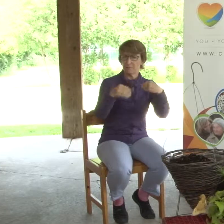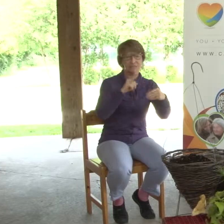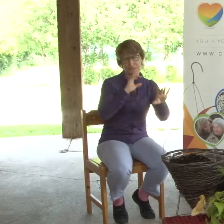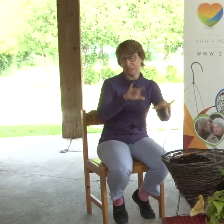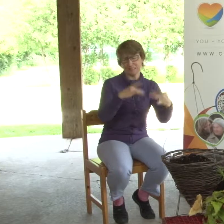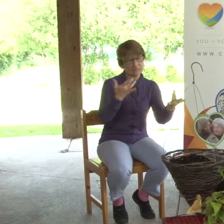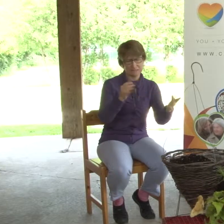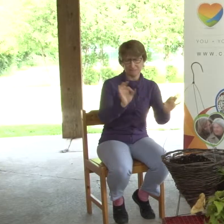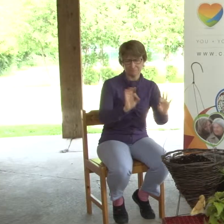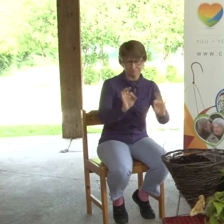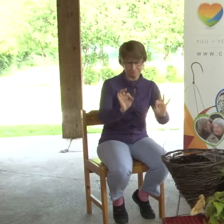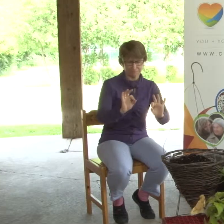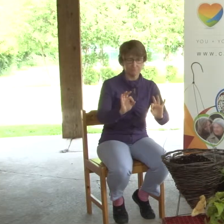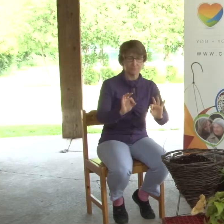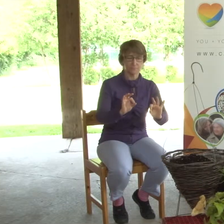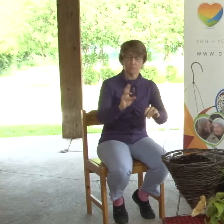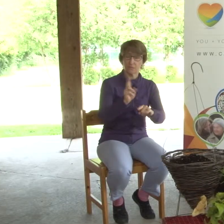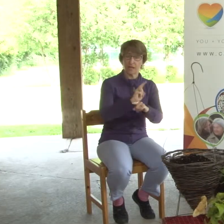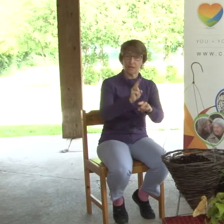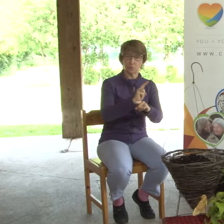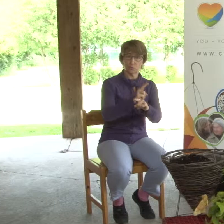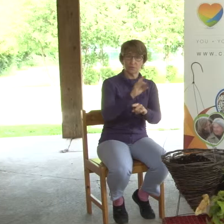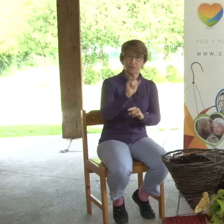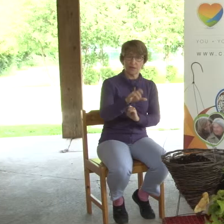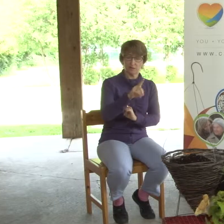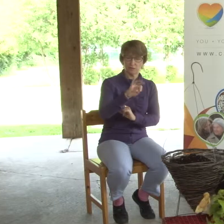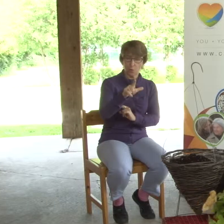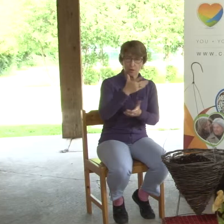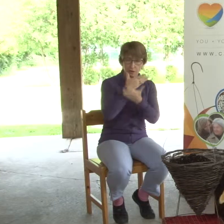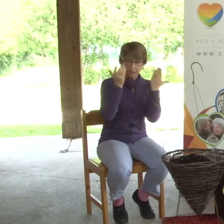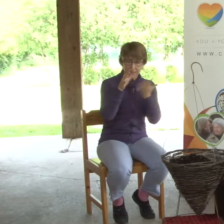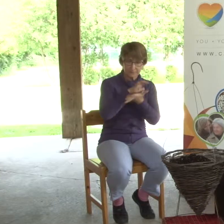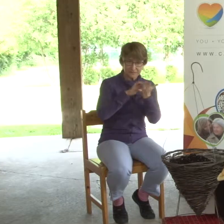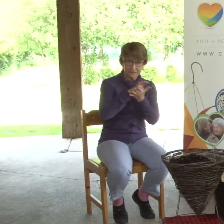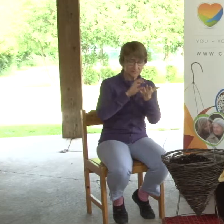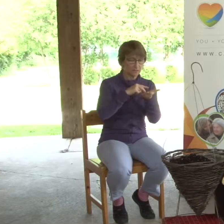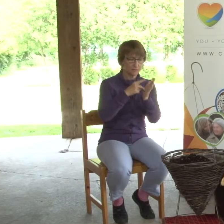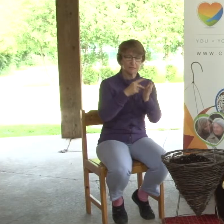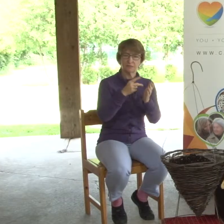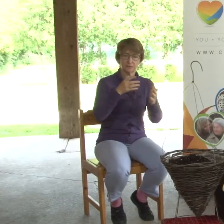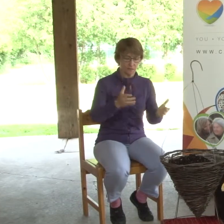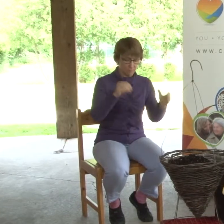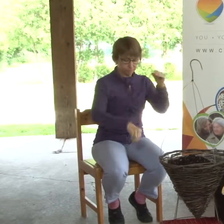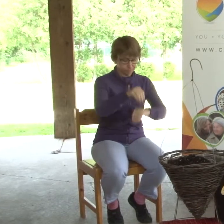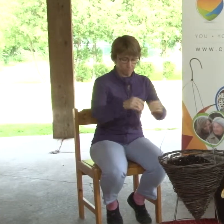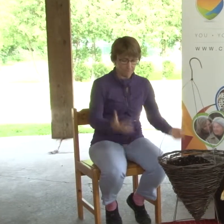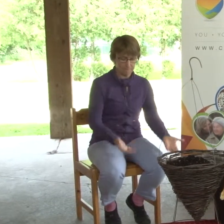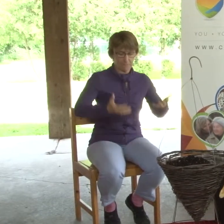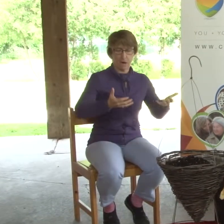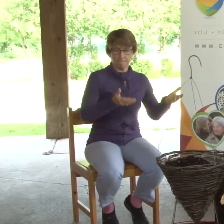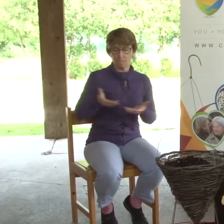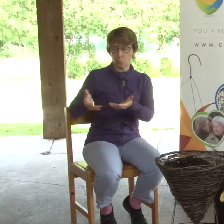very light. And using the soilless mix, it also means that you can pick it up afterwards and move it without